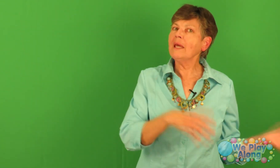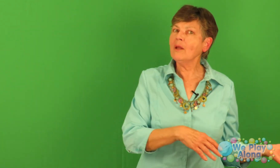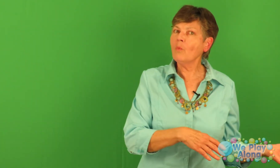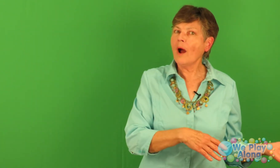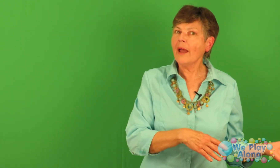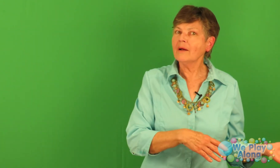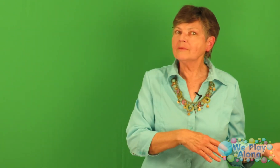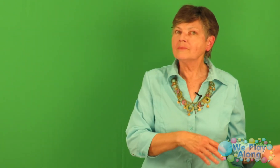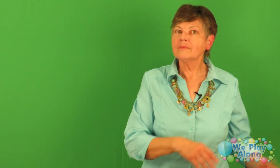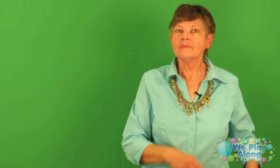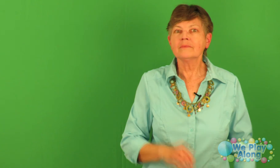Meanwhile,